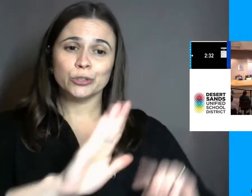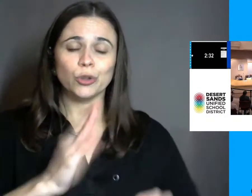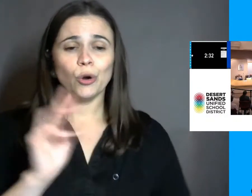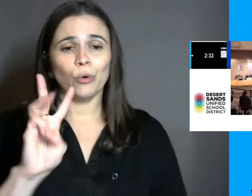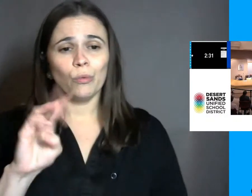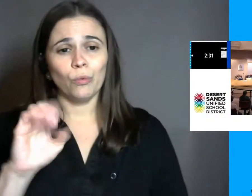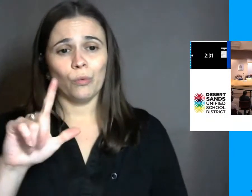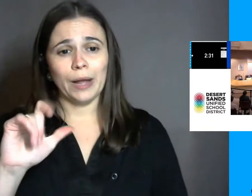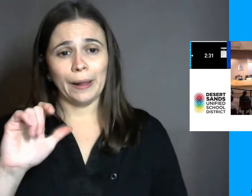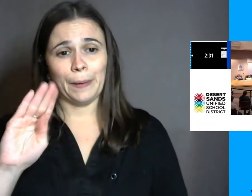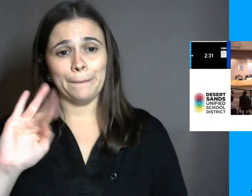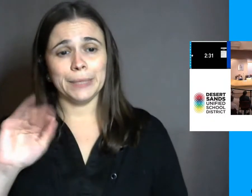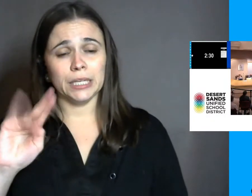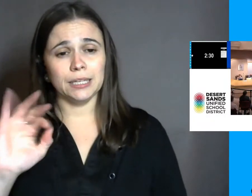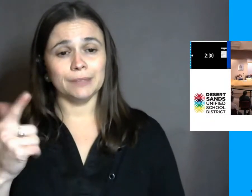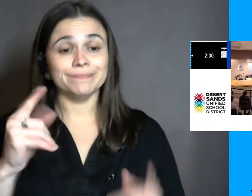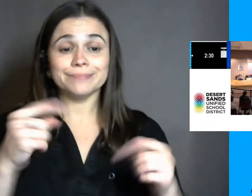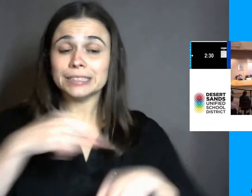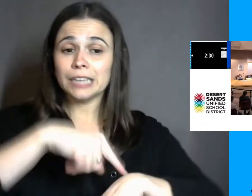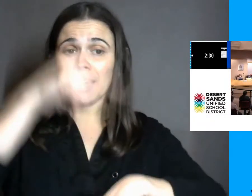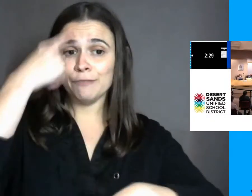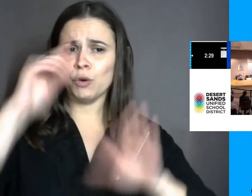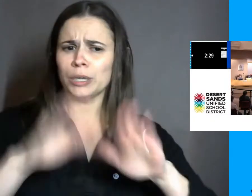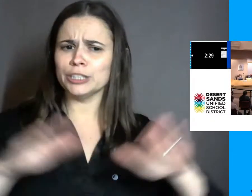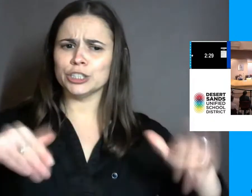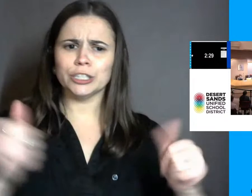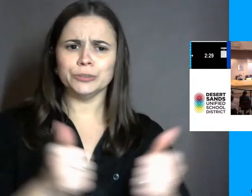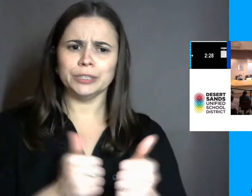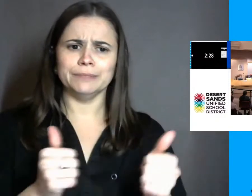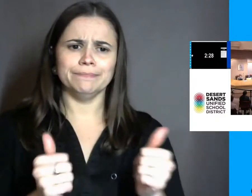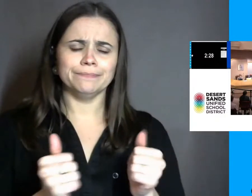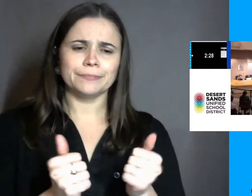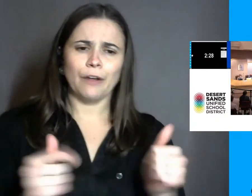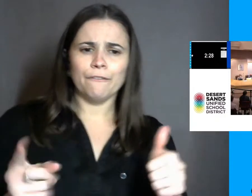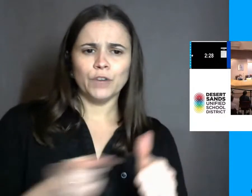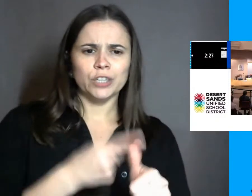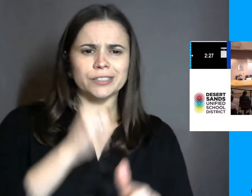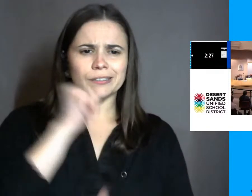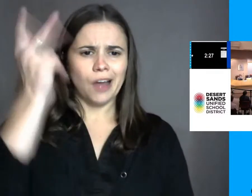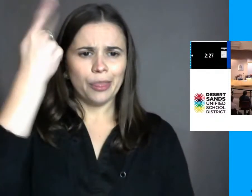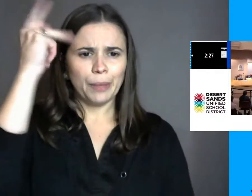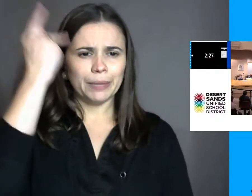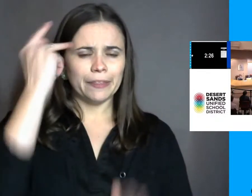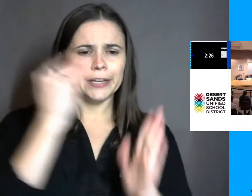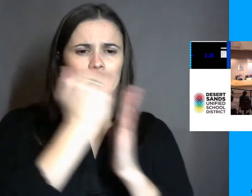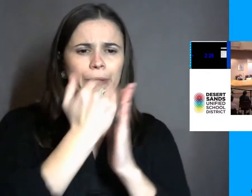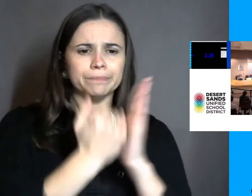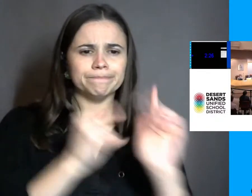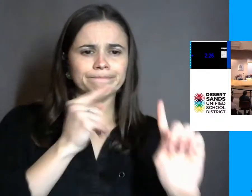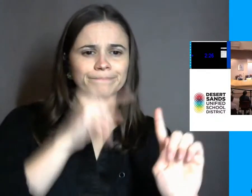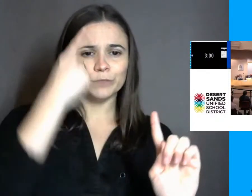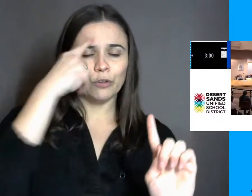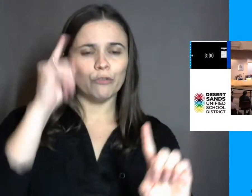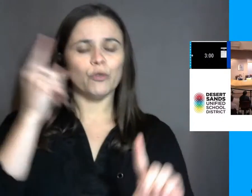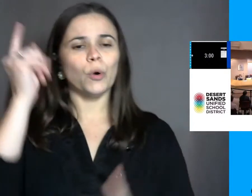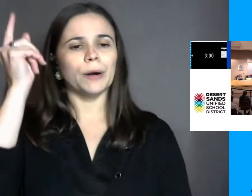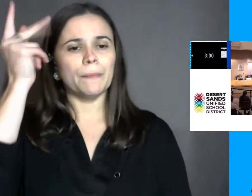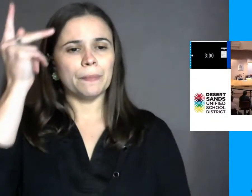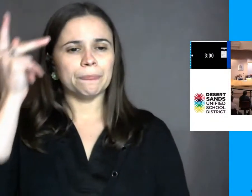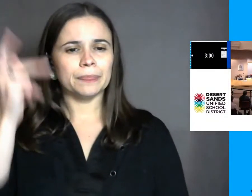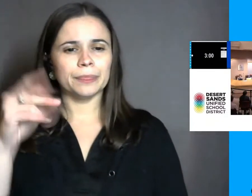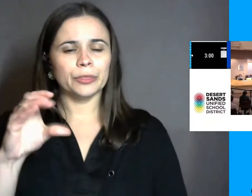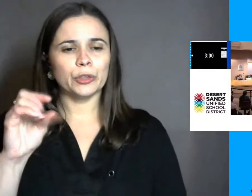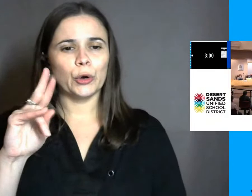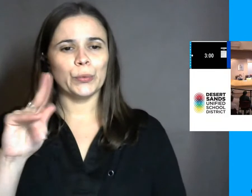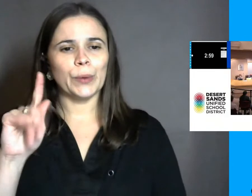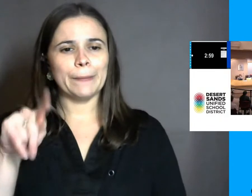children first, not the political agendas of the corrupt politicians. The next one, Sandra Fernandez.